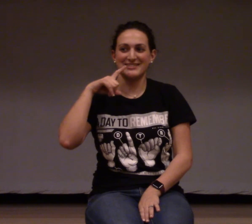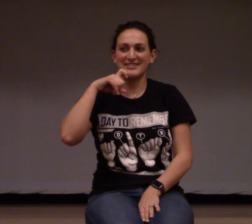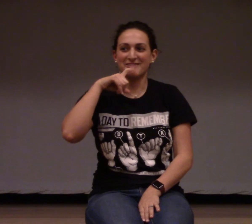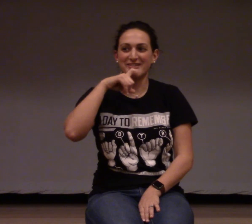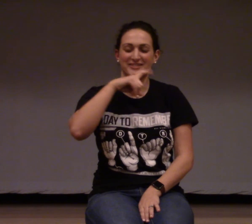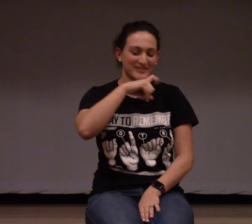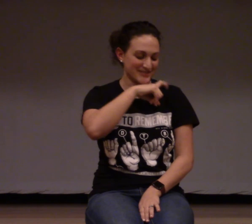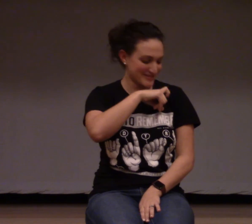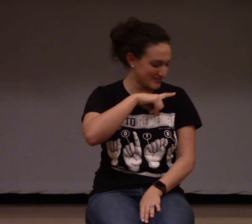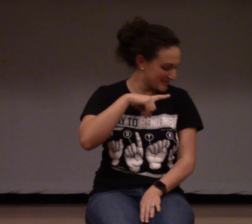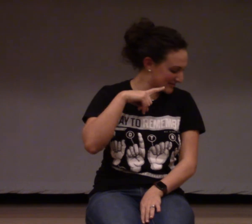Cereal.